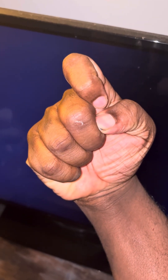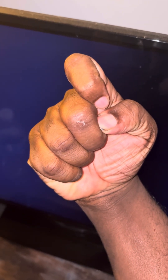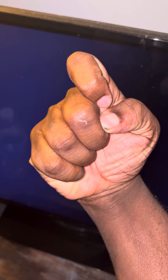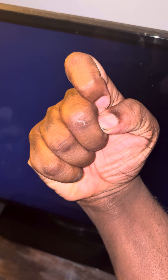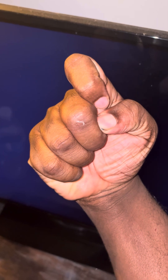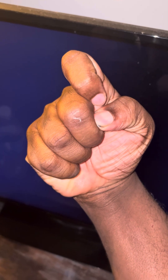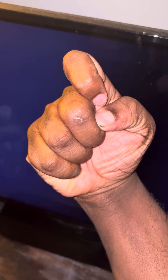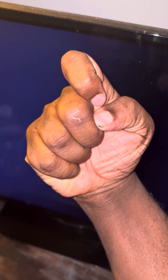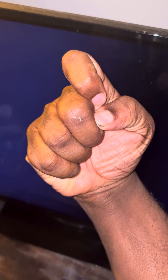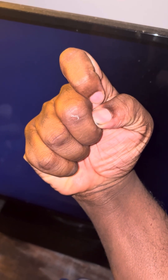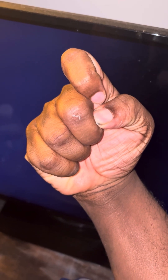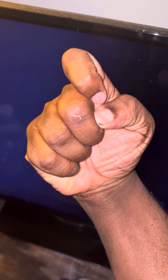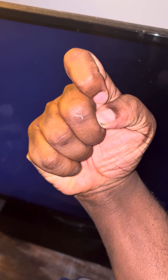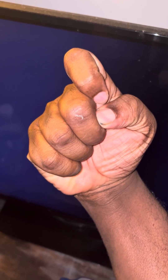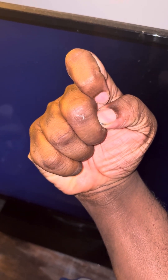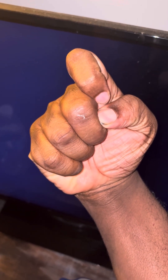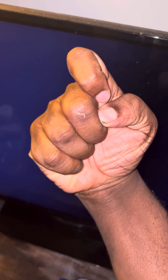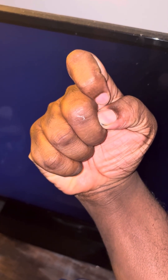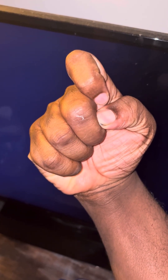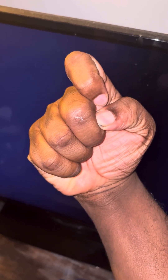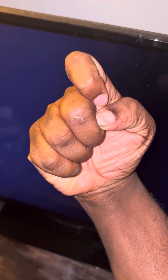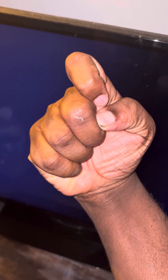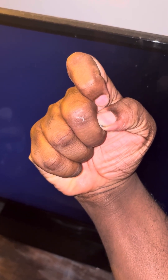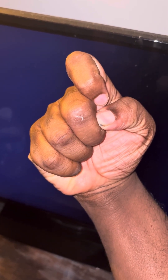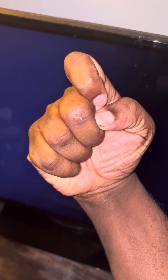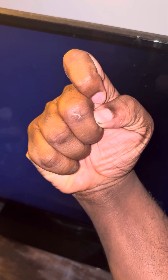X, by the end of the word, fox.